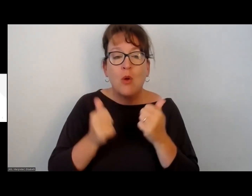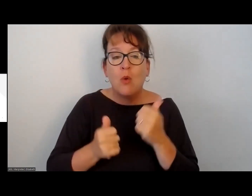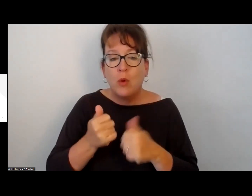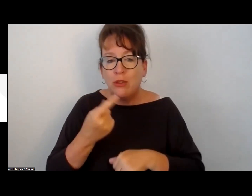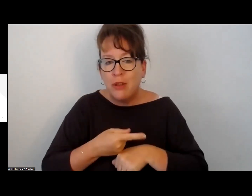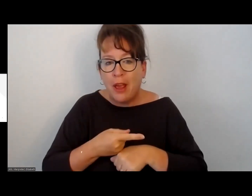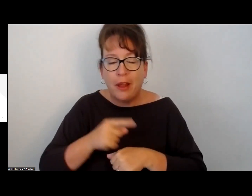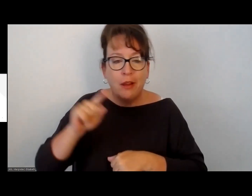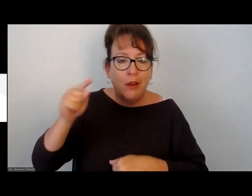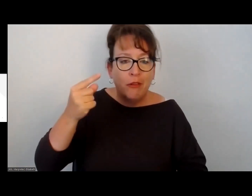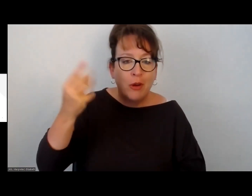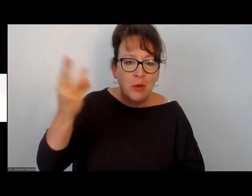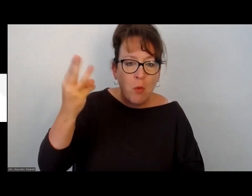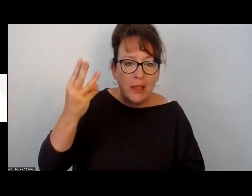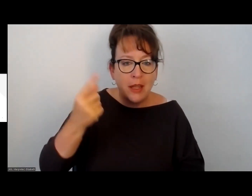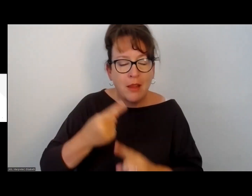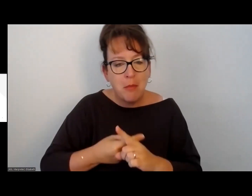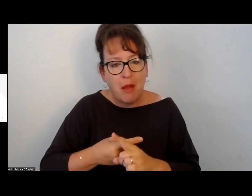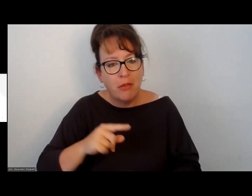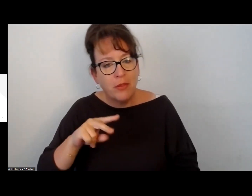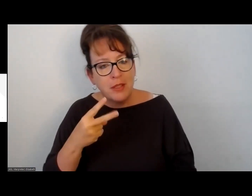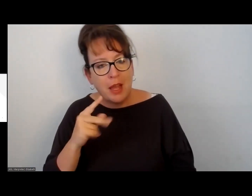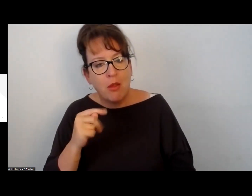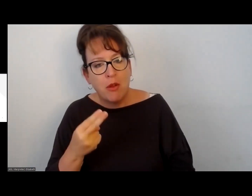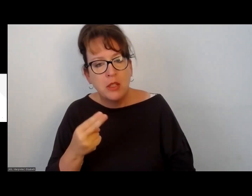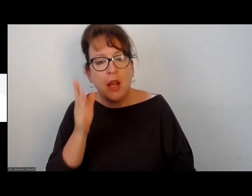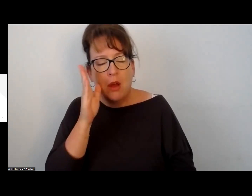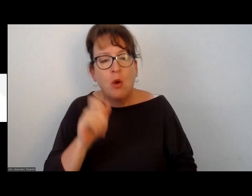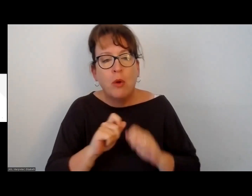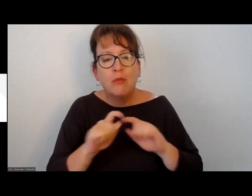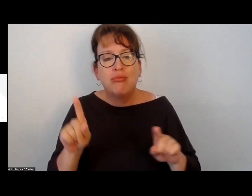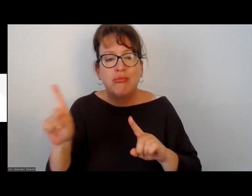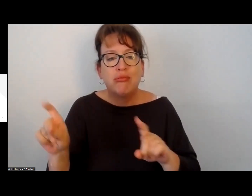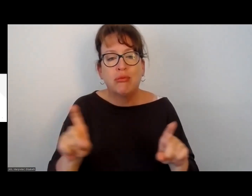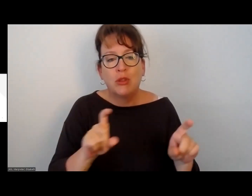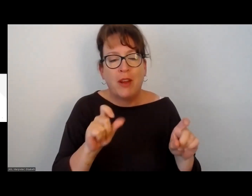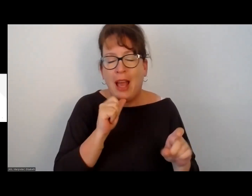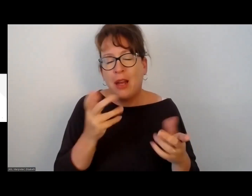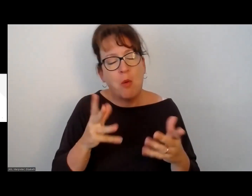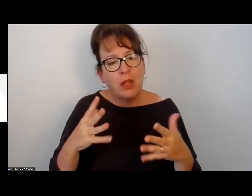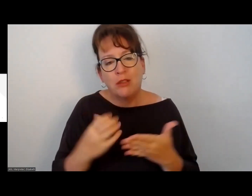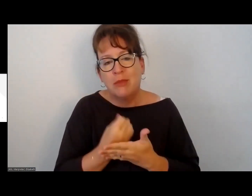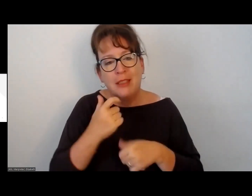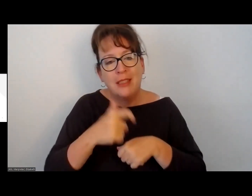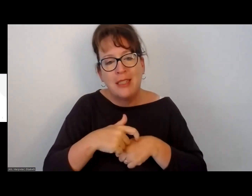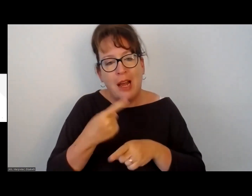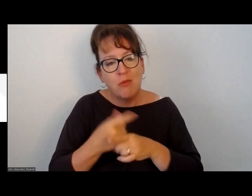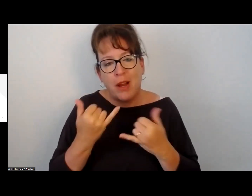Thursday of the month for us to get that. I don't want to do that right now. That may take up too much